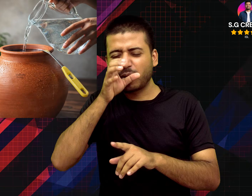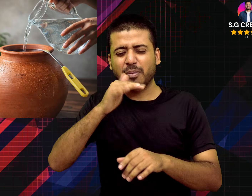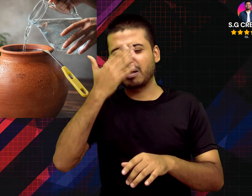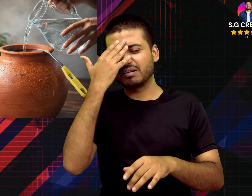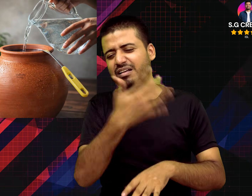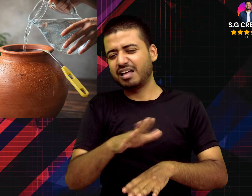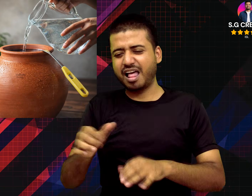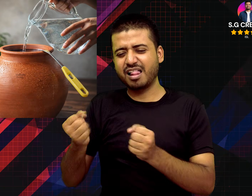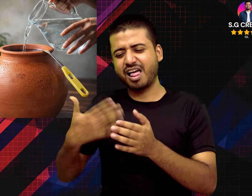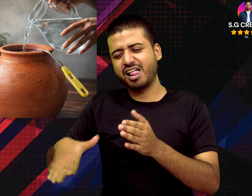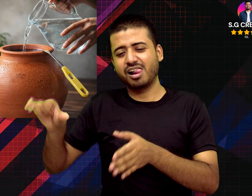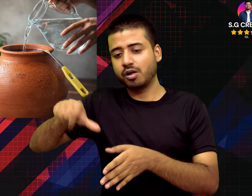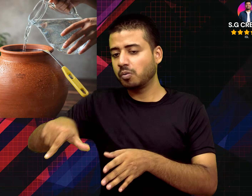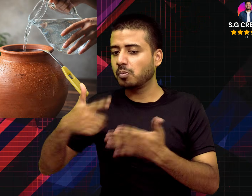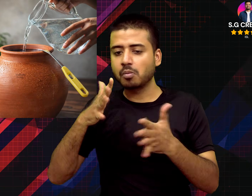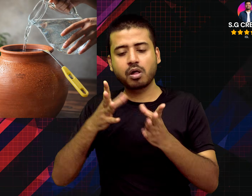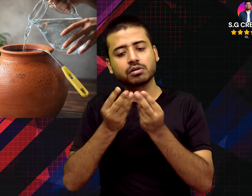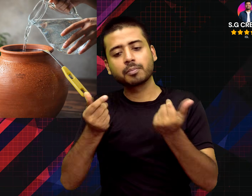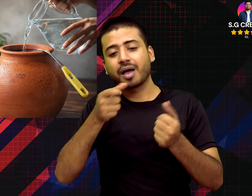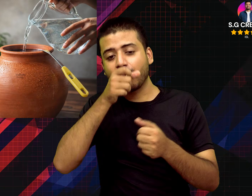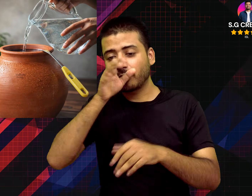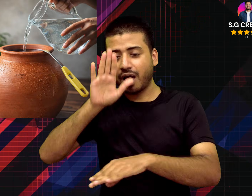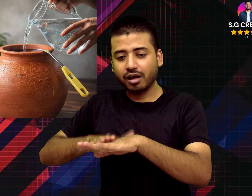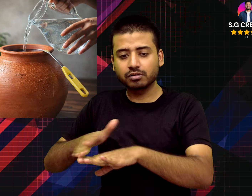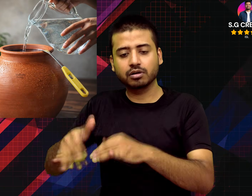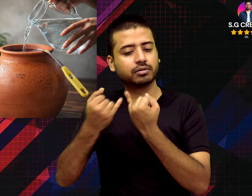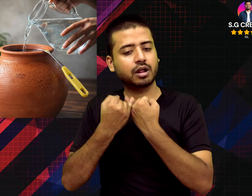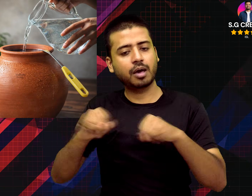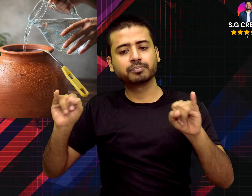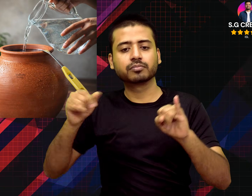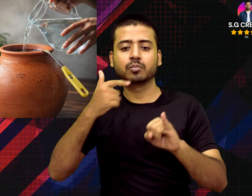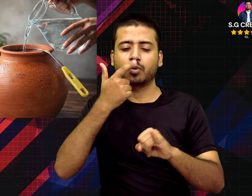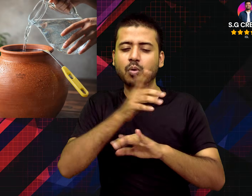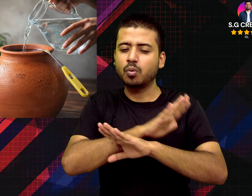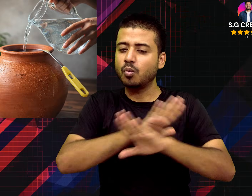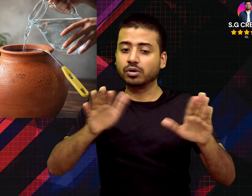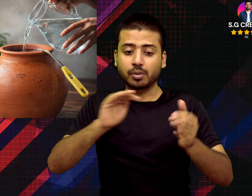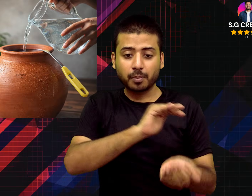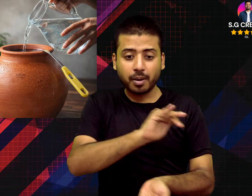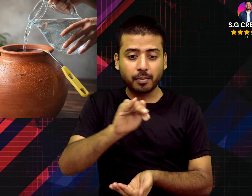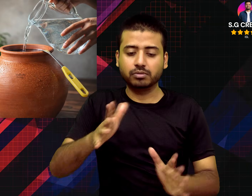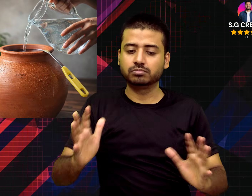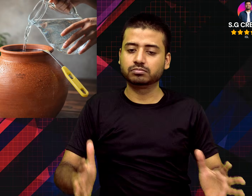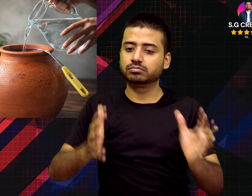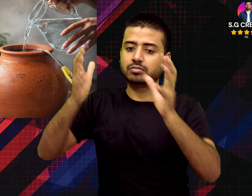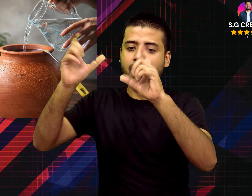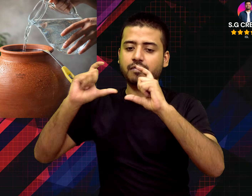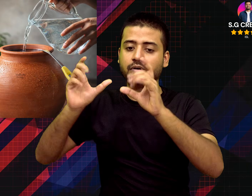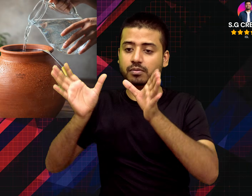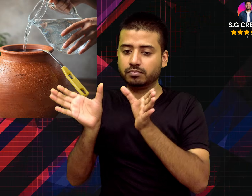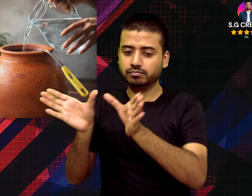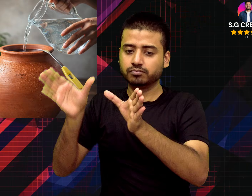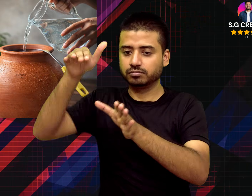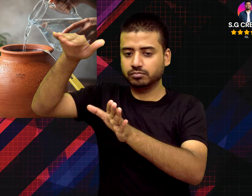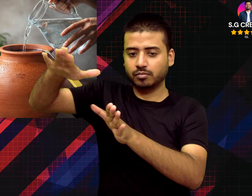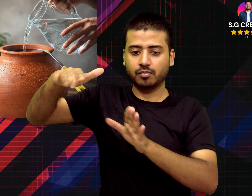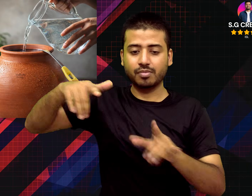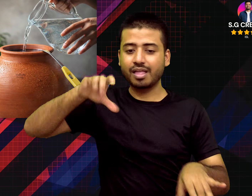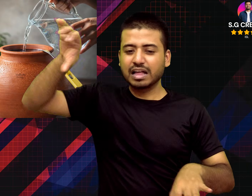being flushed out by simply rinsing the pot with water. The difficulty of ordinary cleaning. If you contaminate a metal cup, you